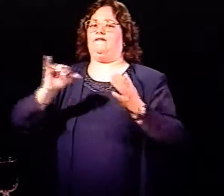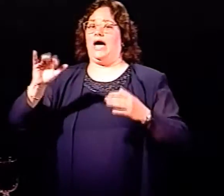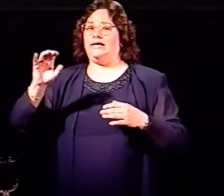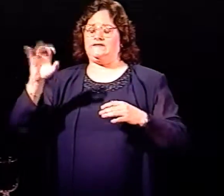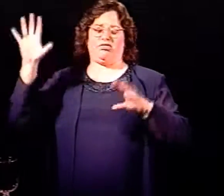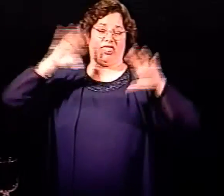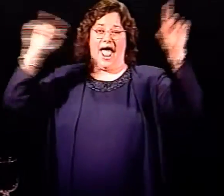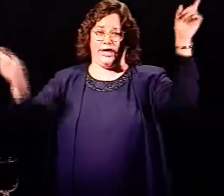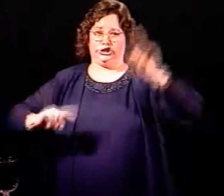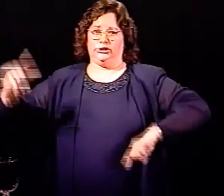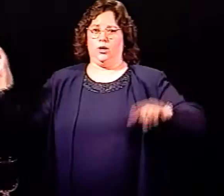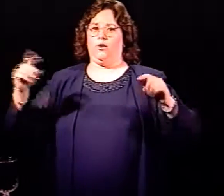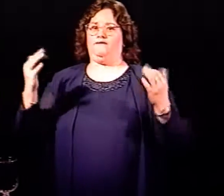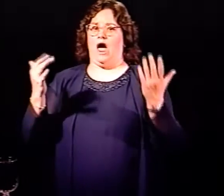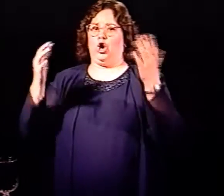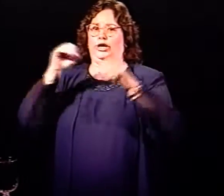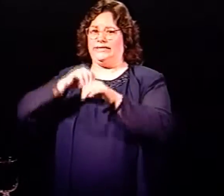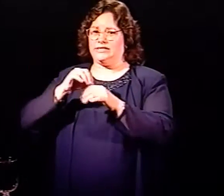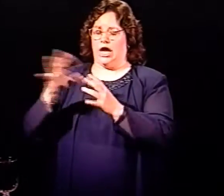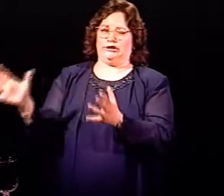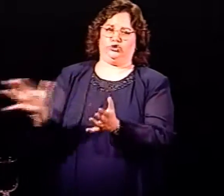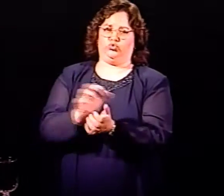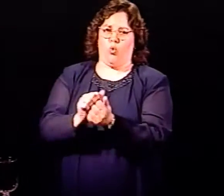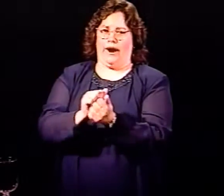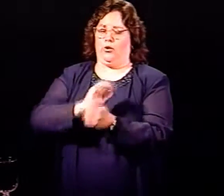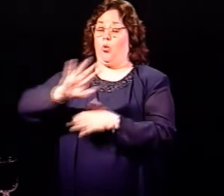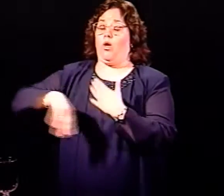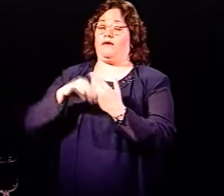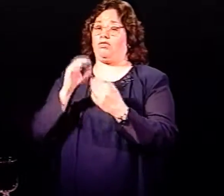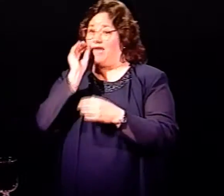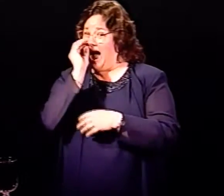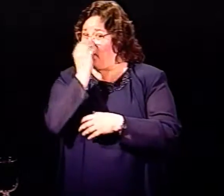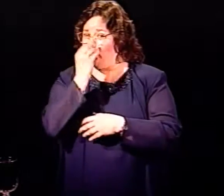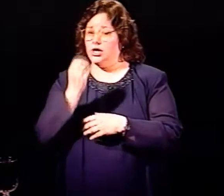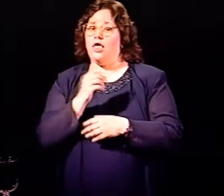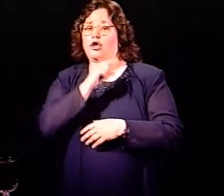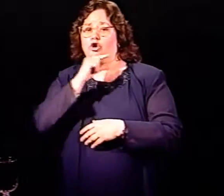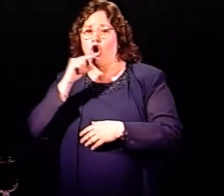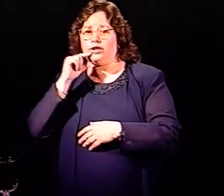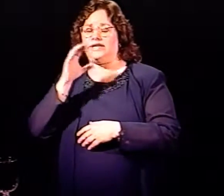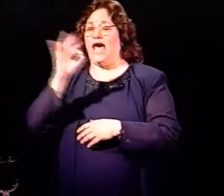flashes of fire inside destroyed all the flowers, the gardens, and the trees.